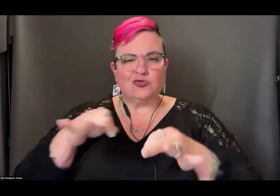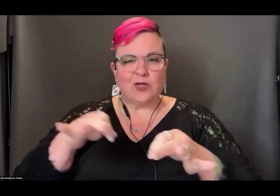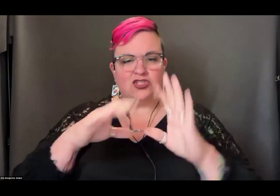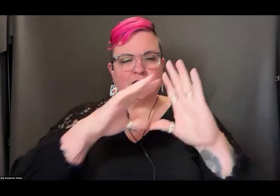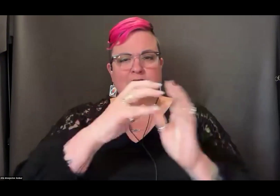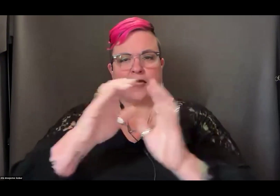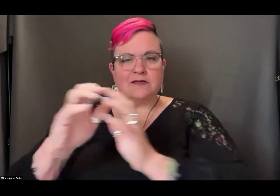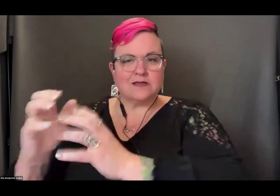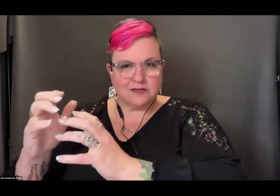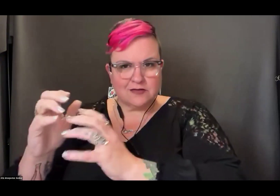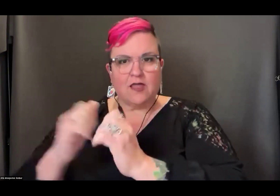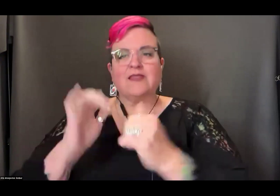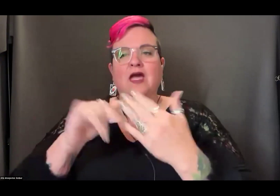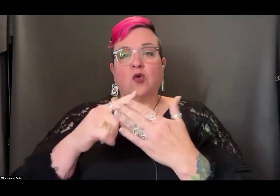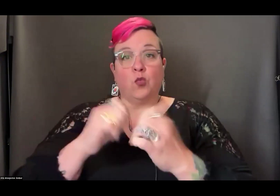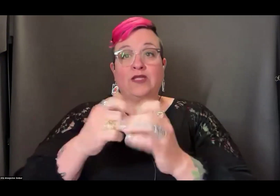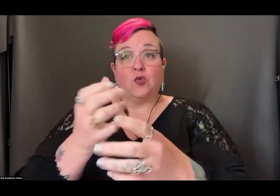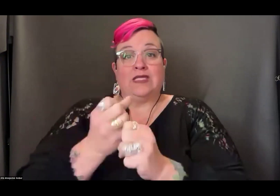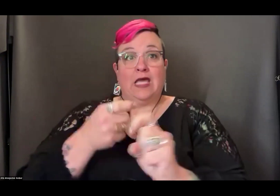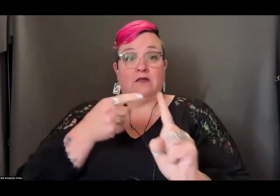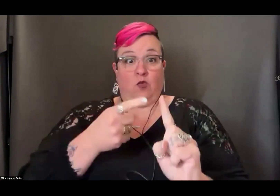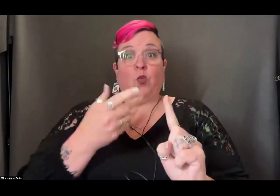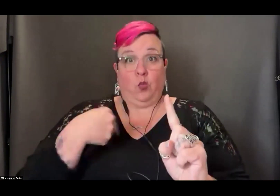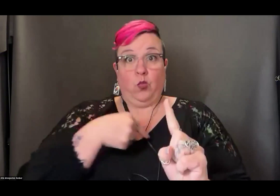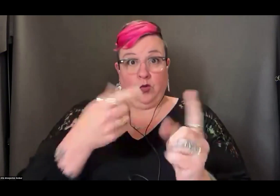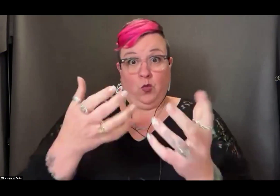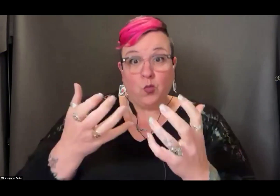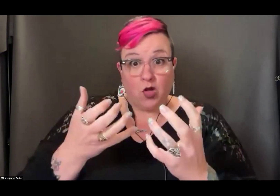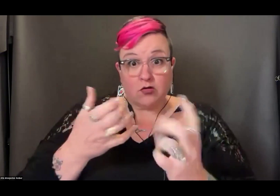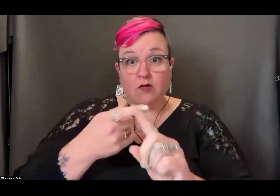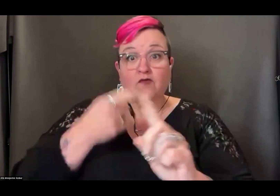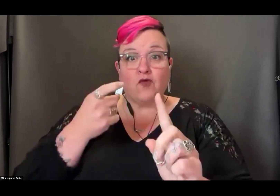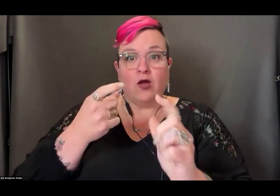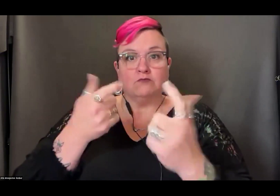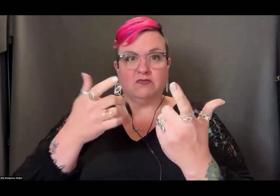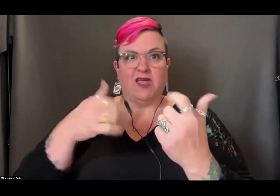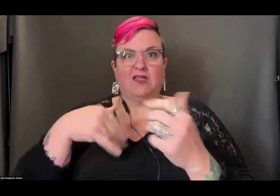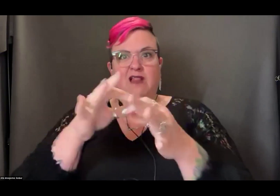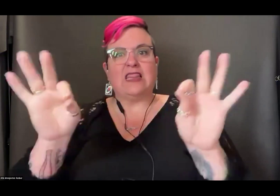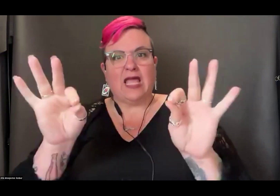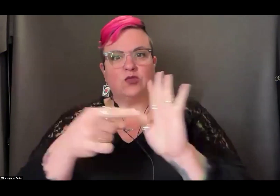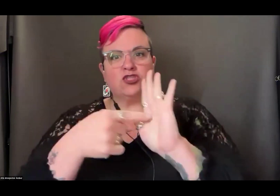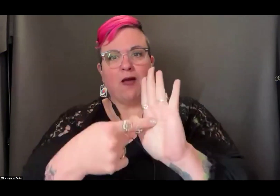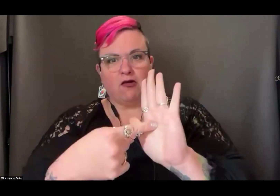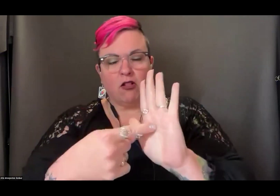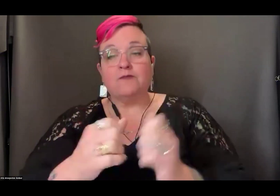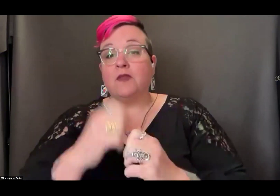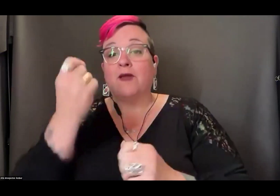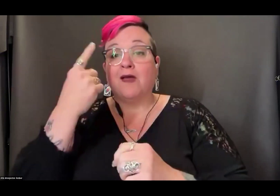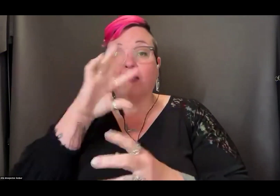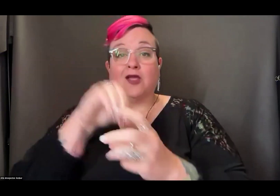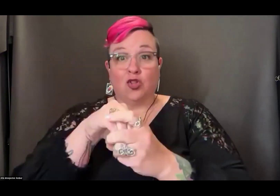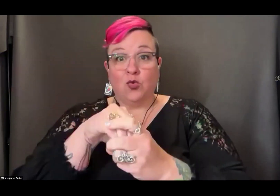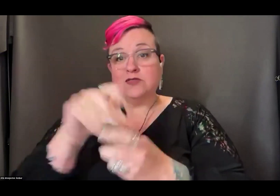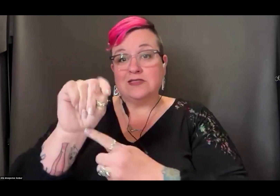sets to get what we want from the large language model. Now, that includes